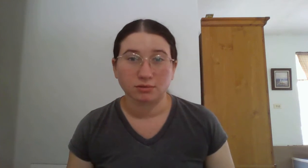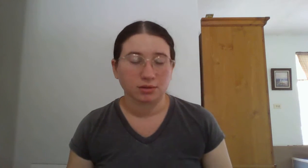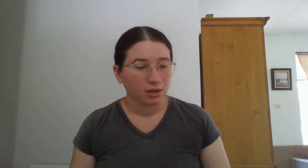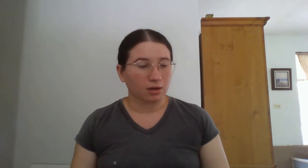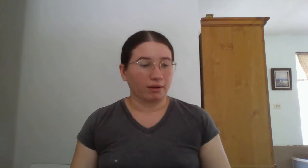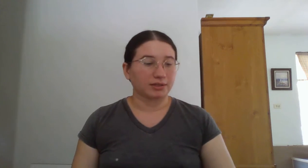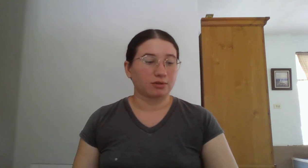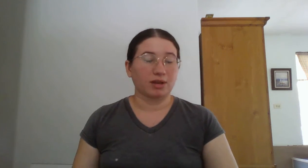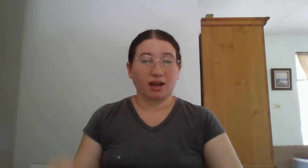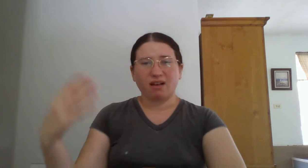use. Right, so